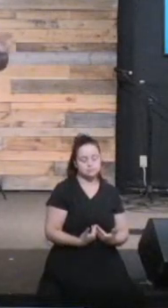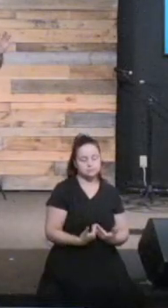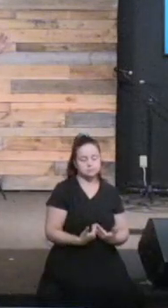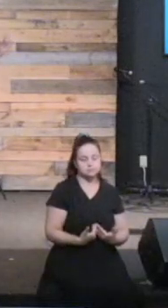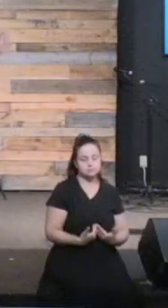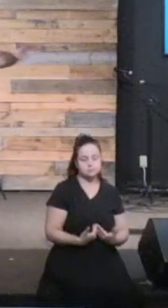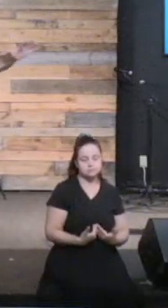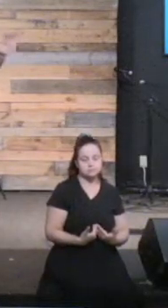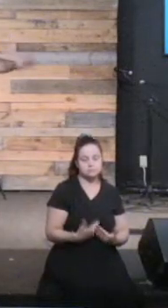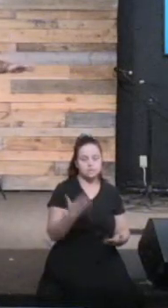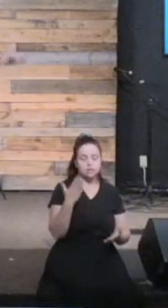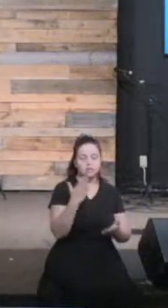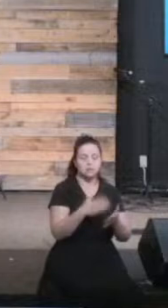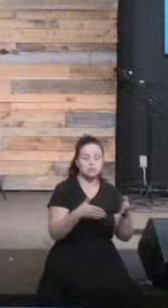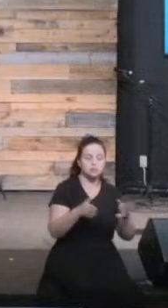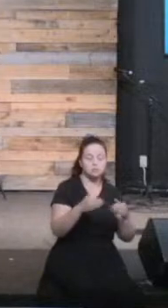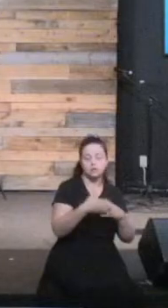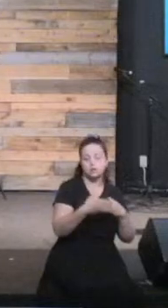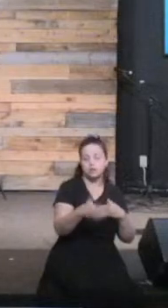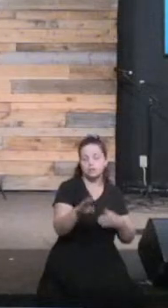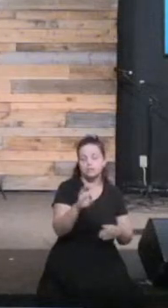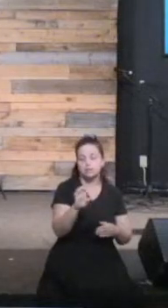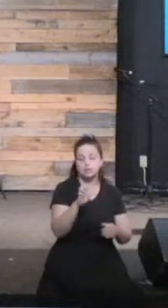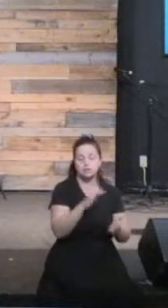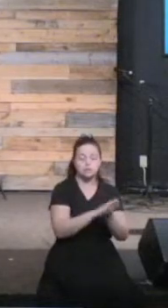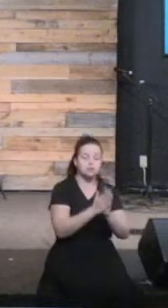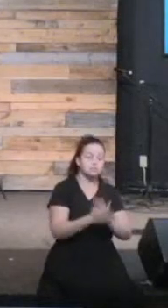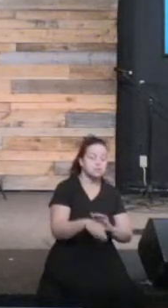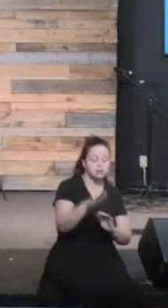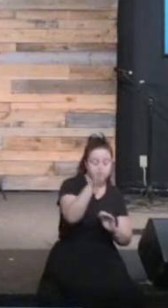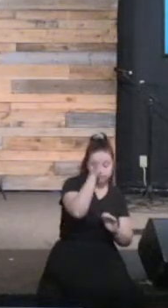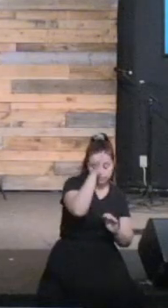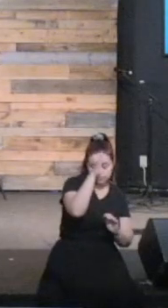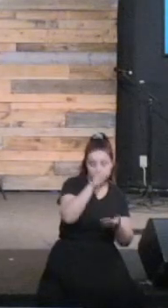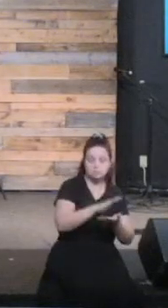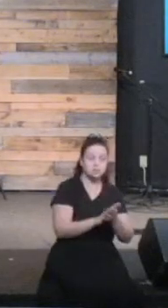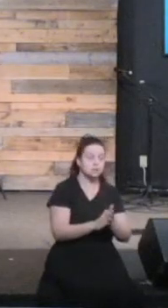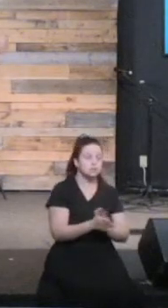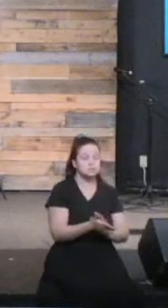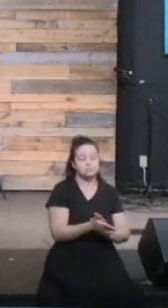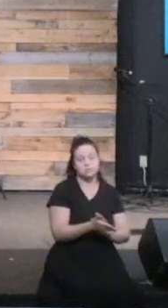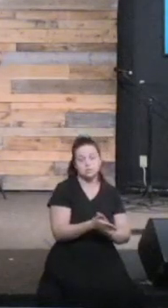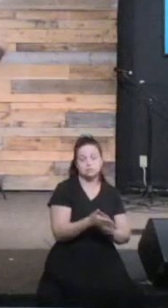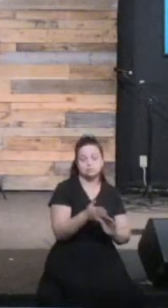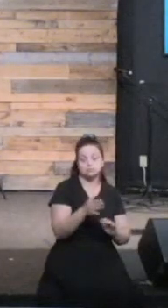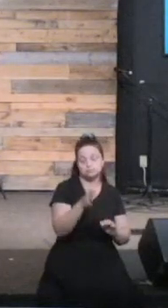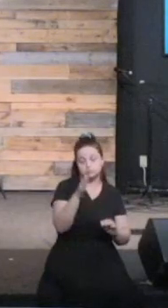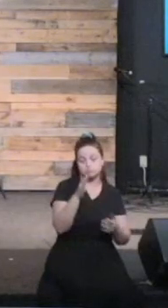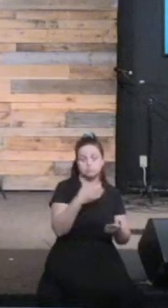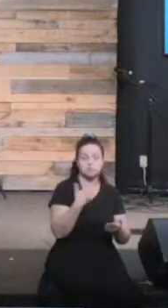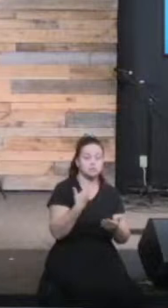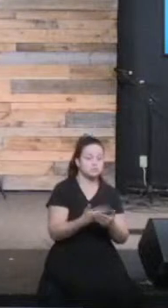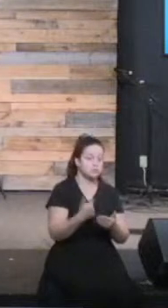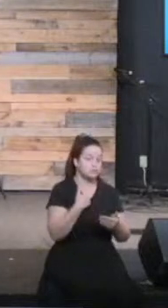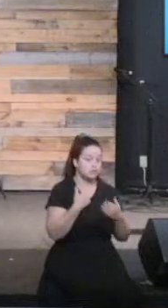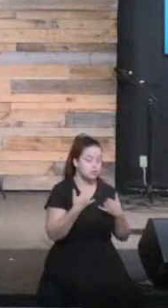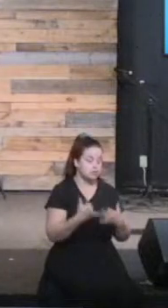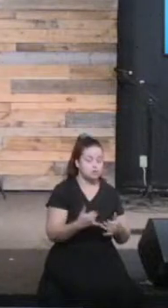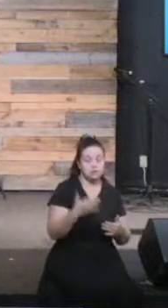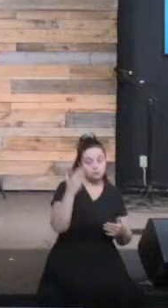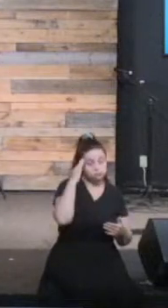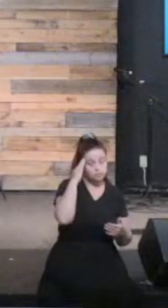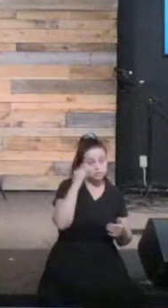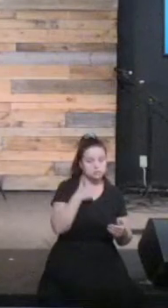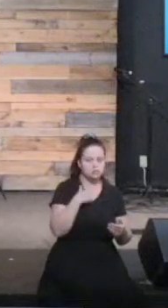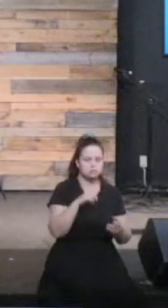somehow after Enoch became the father became a father became the fact that I now know I'm going to